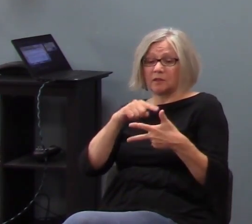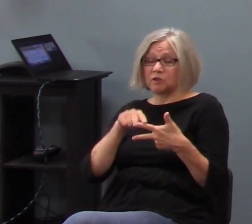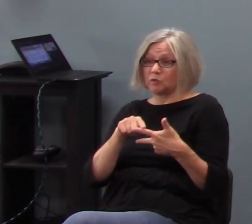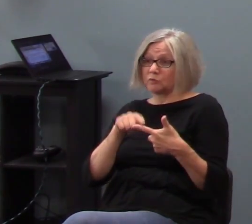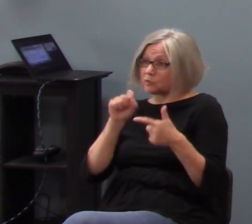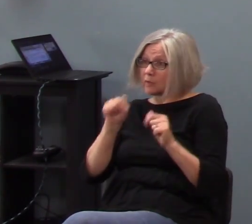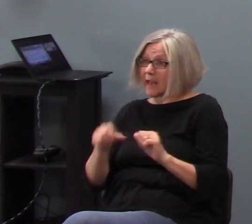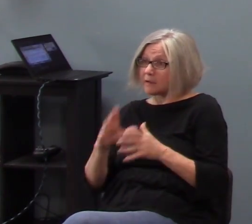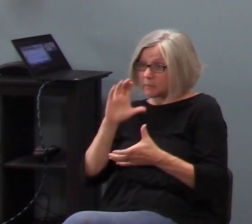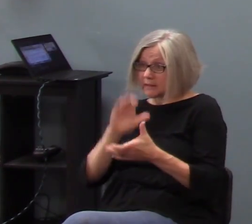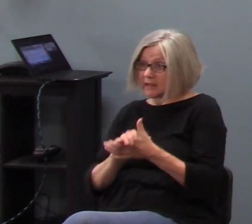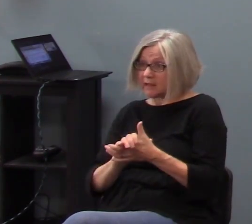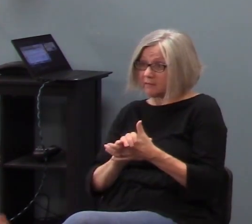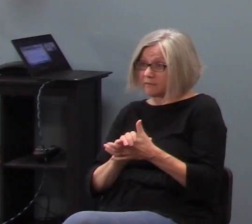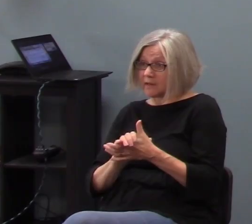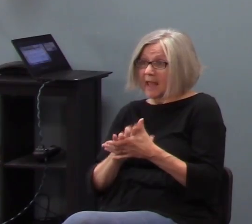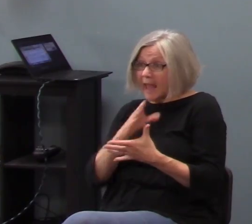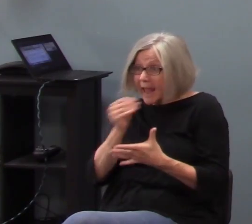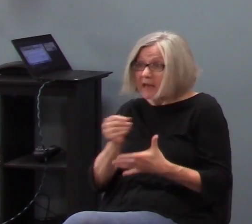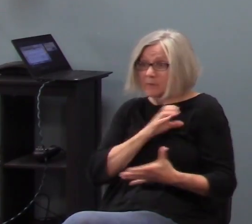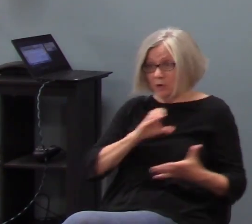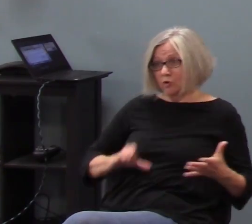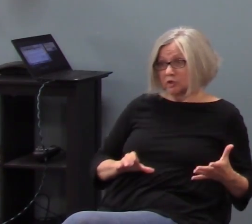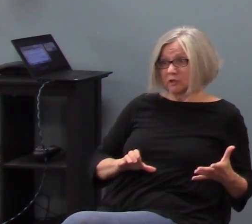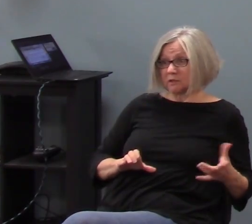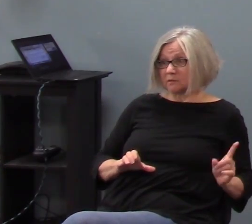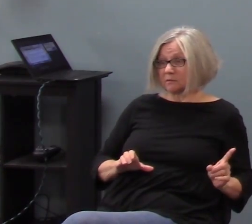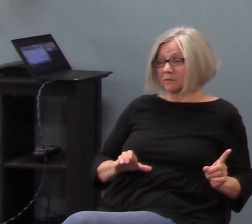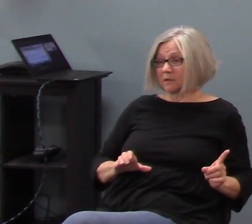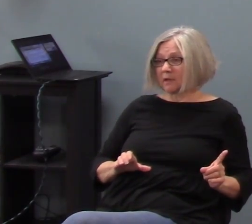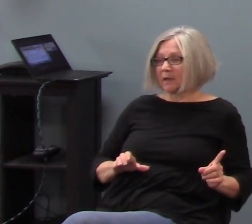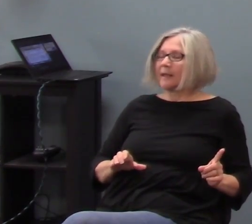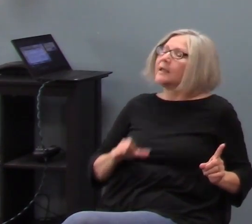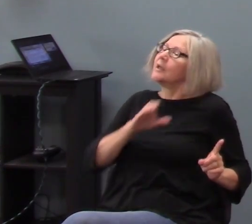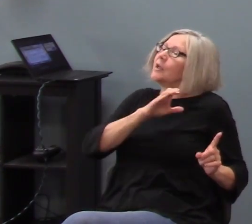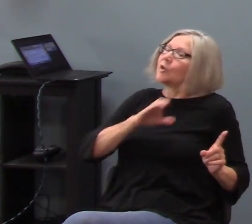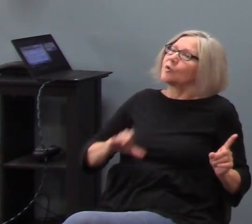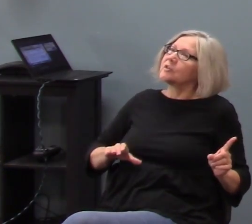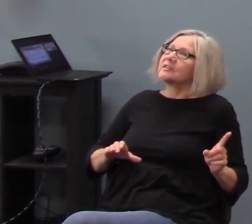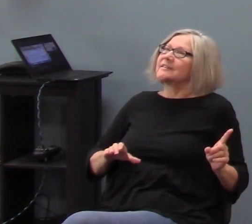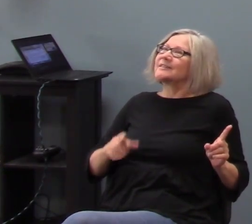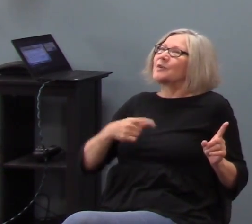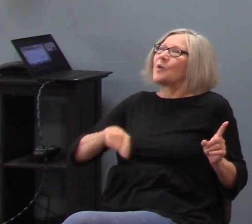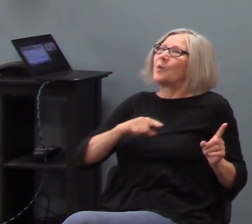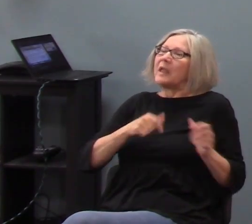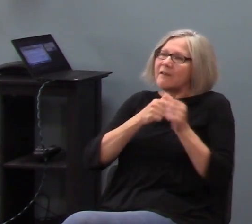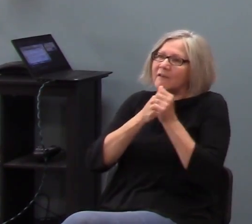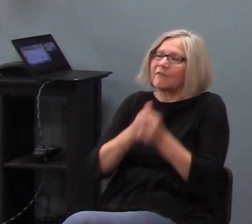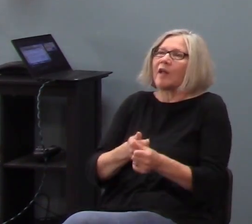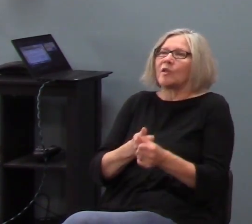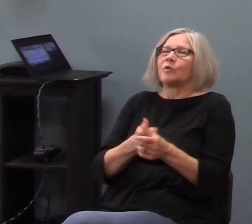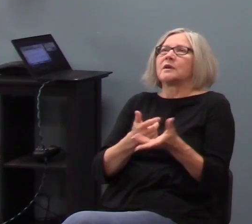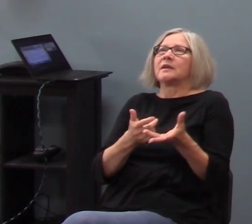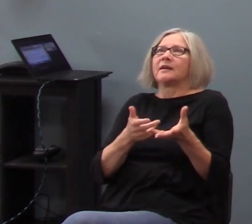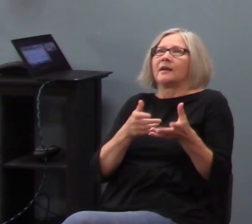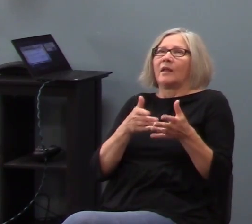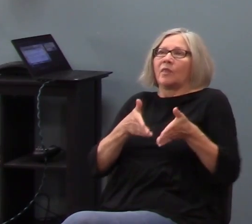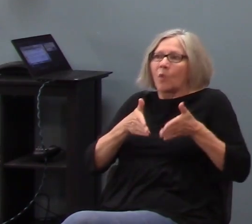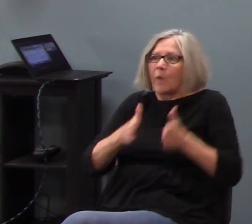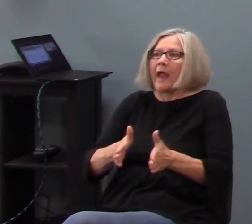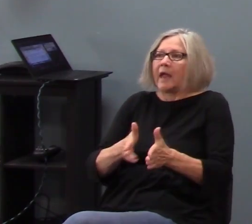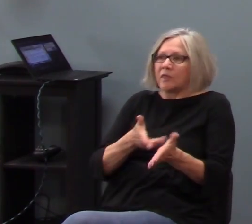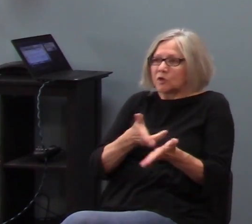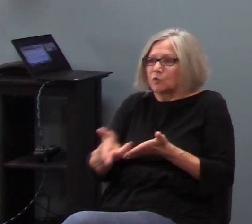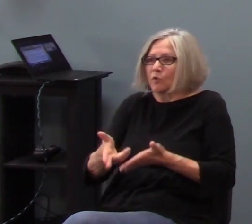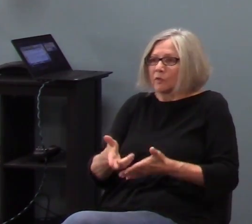compatible. And again, because again, the idea of Christianity is we're following the way, the truth, and life. We're looking for truth. We're not looking to be right. And so if we